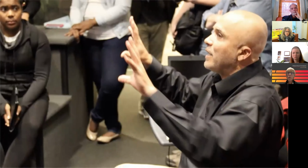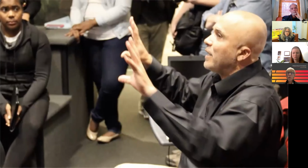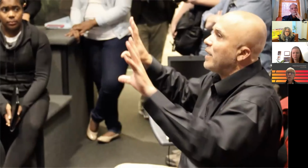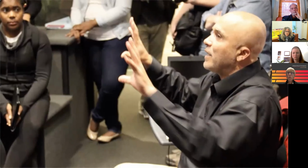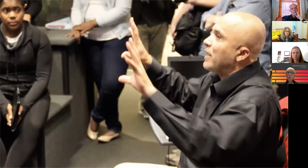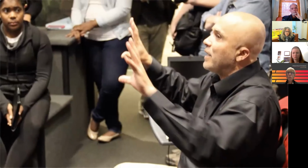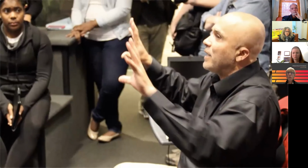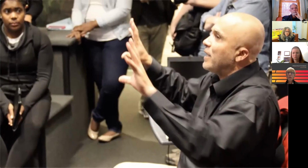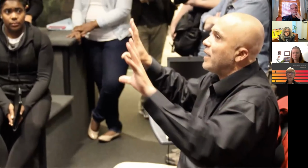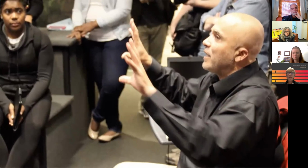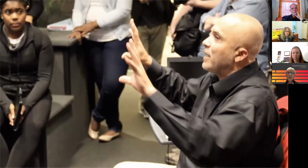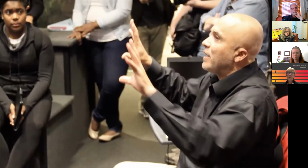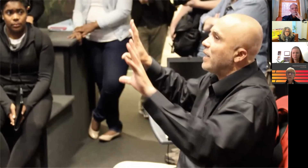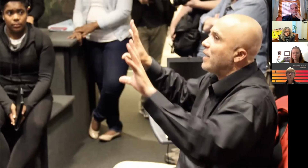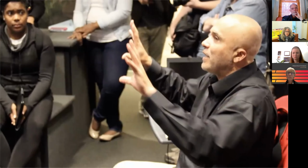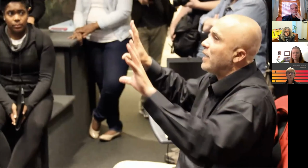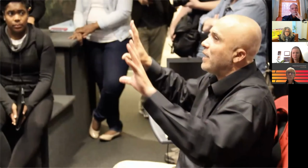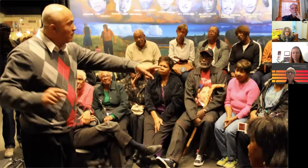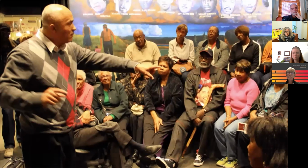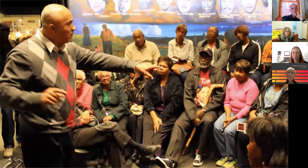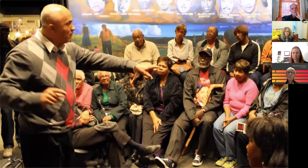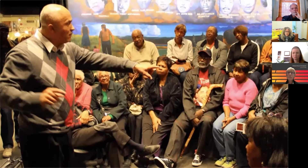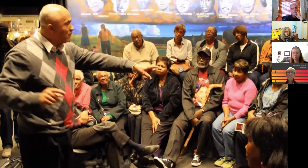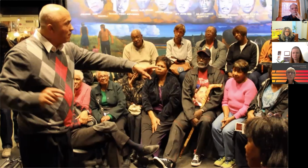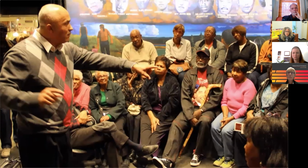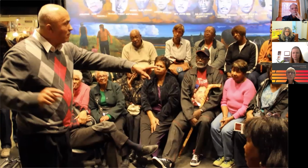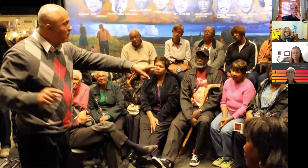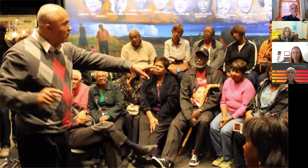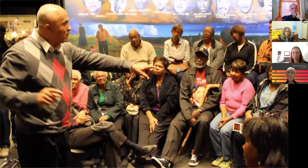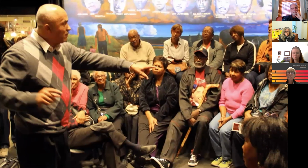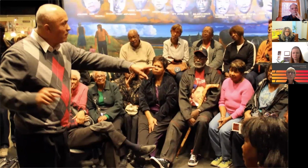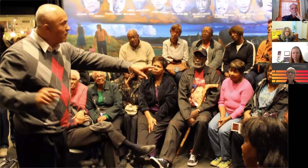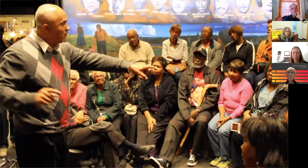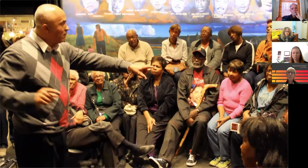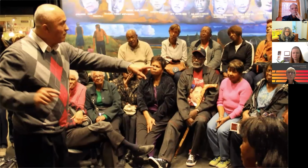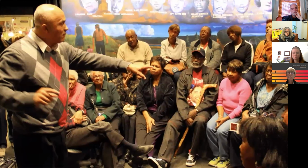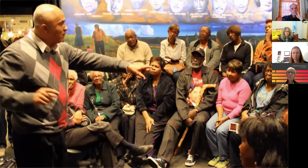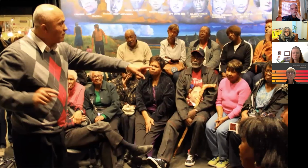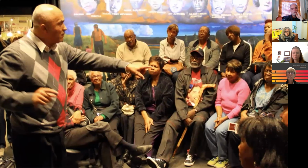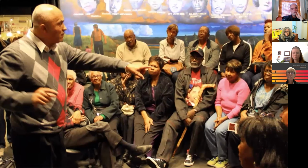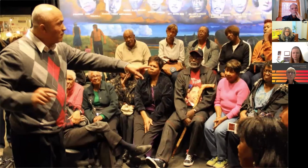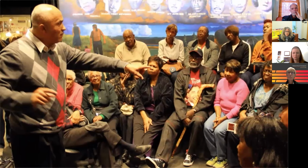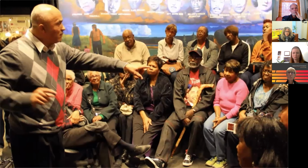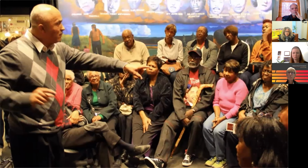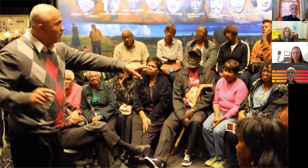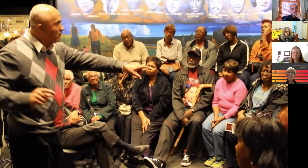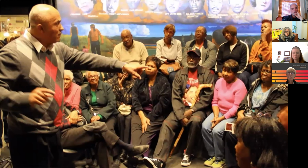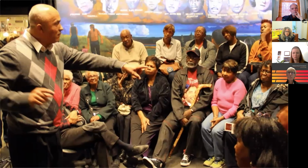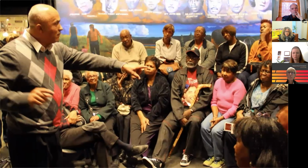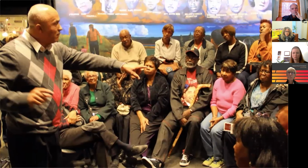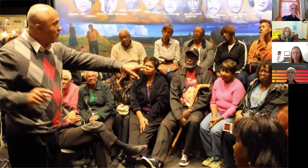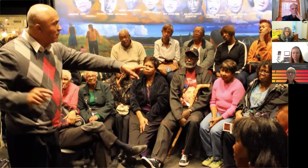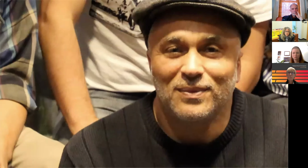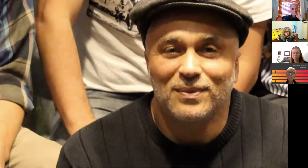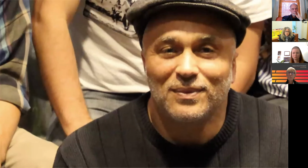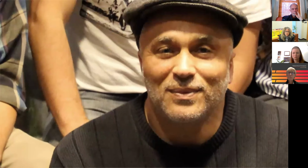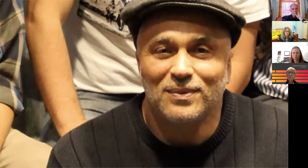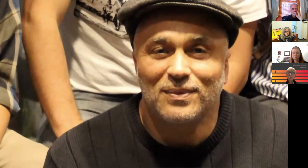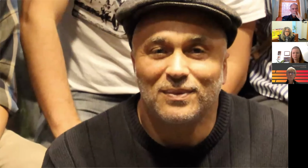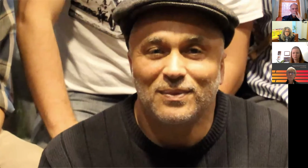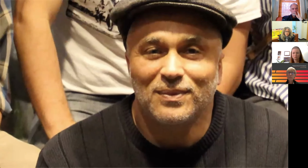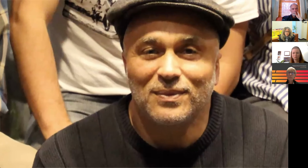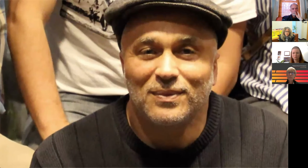Professors say things. It sounded good. What's the harm? I thought those things. But